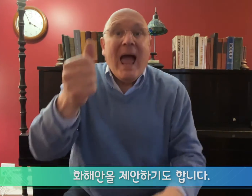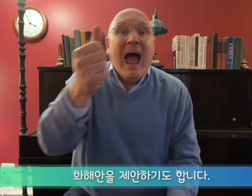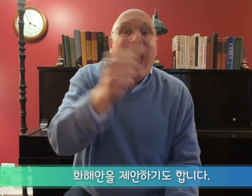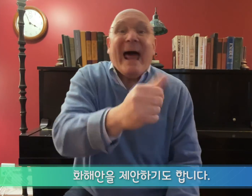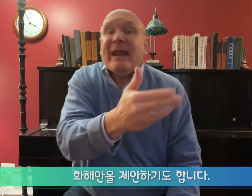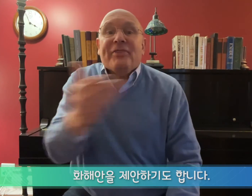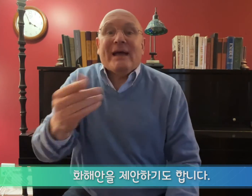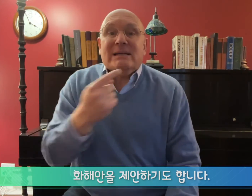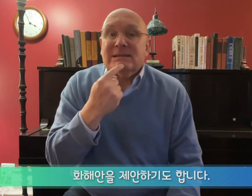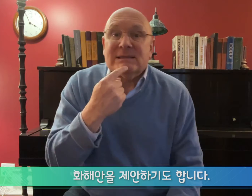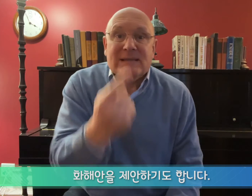settlement.